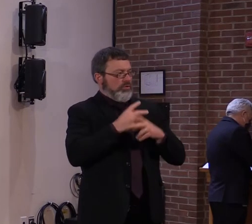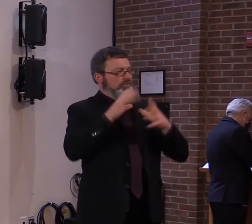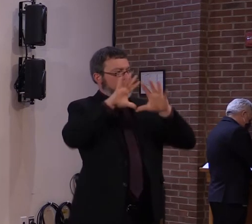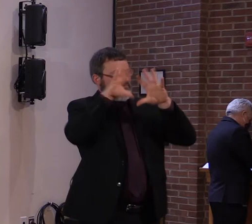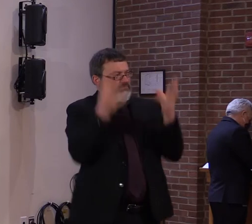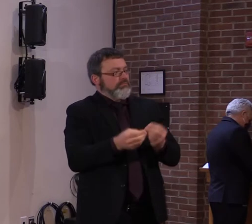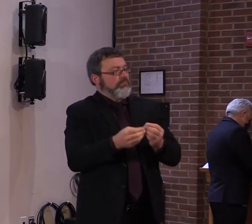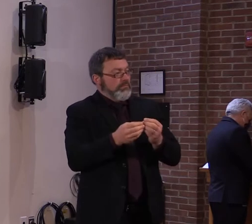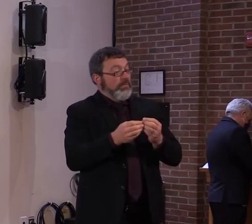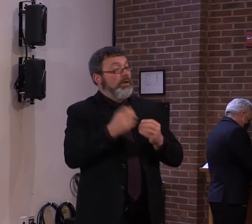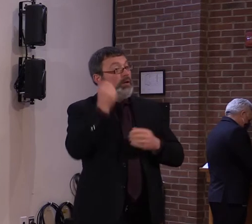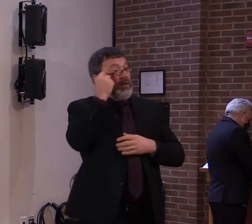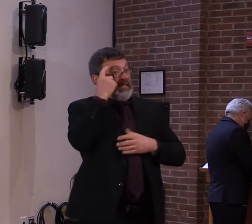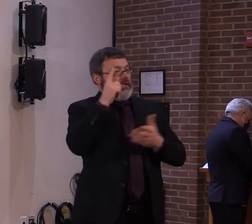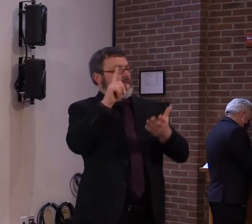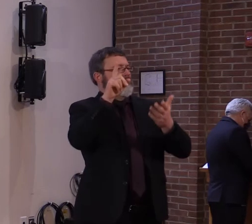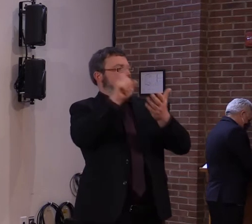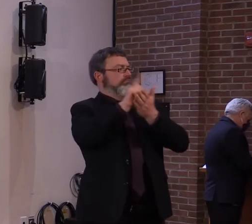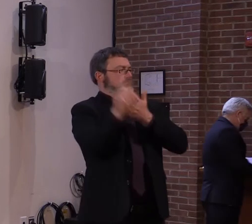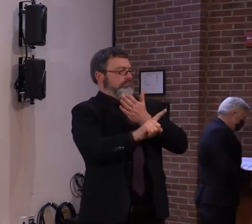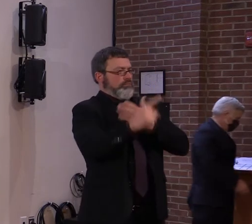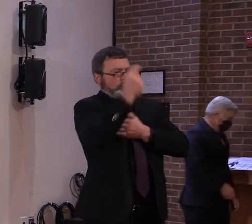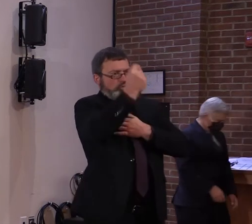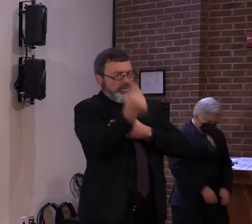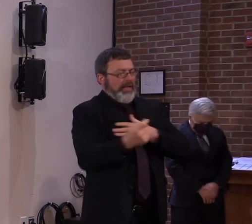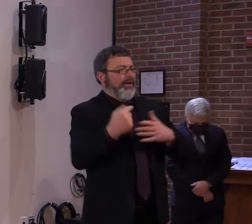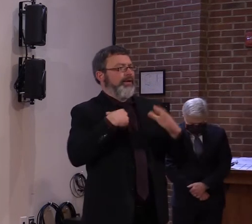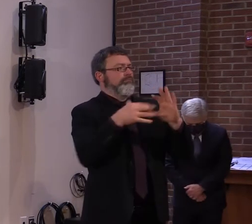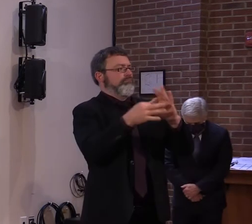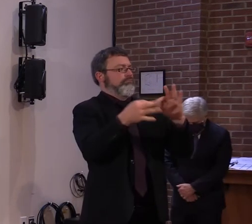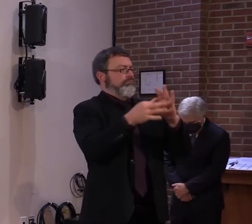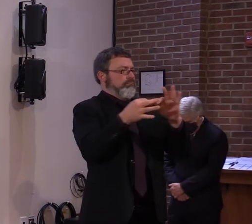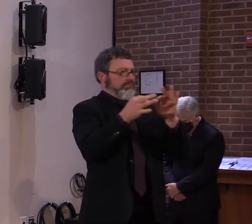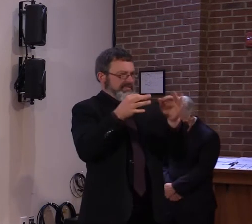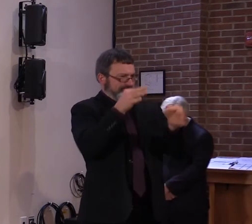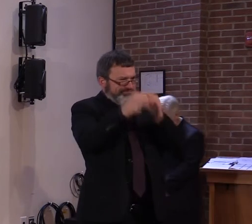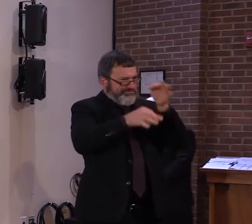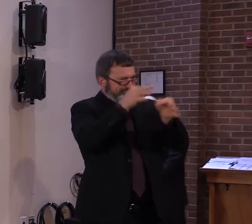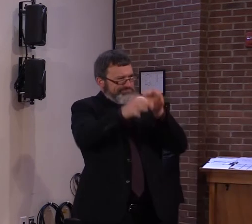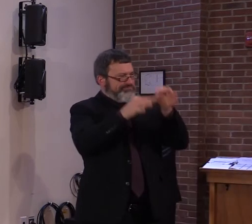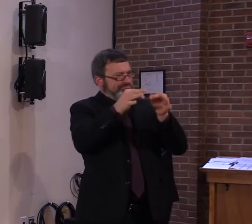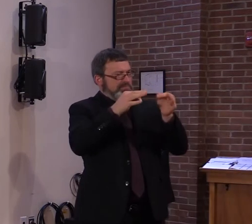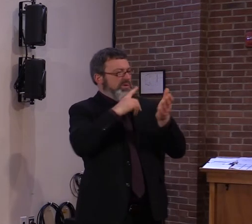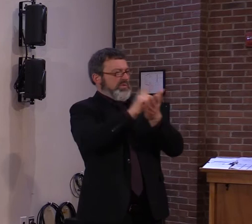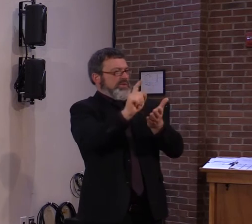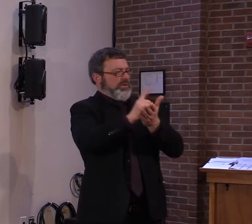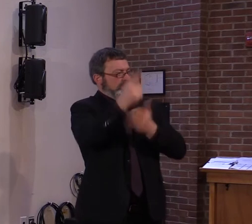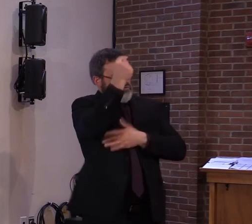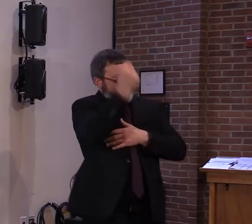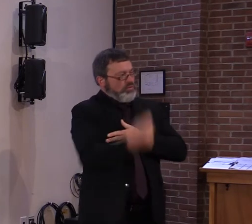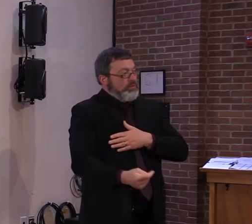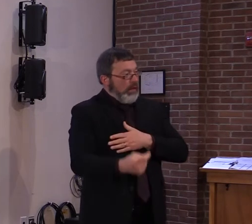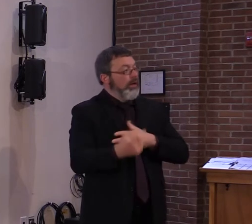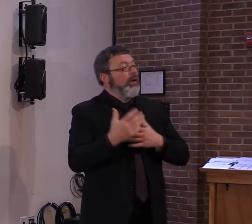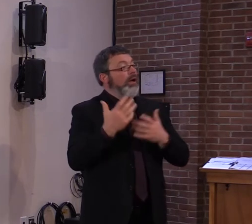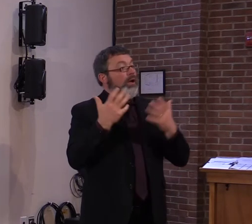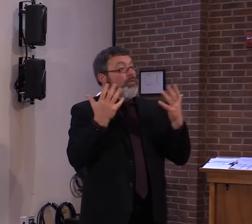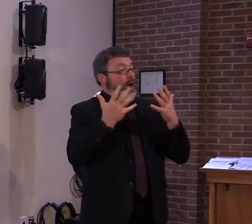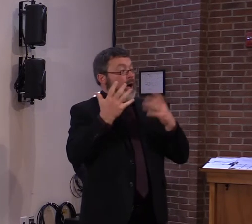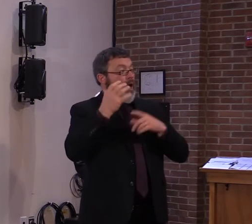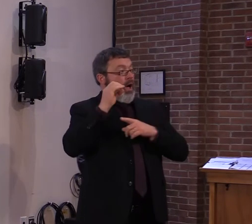our guardrails around different metrics, and one of them is the percent positivity rate, but again, it is only